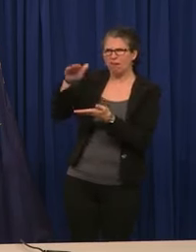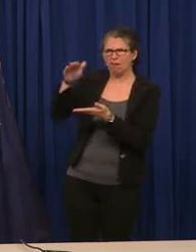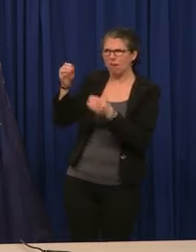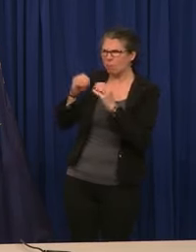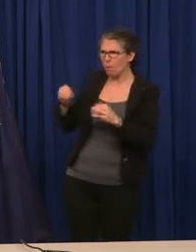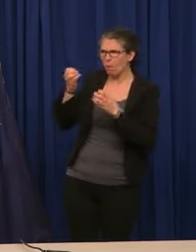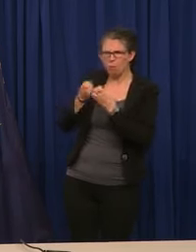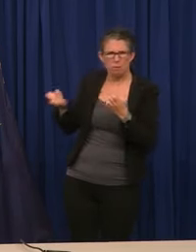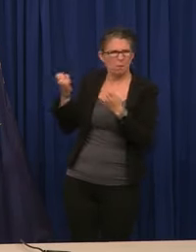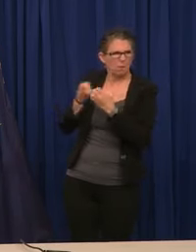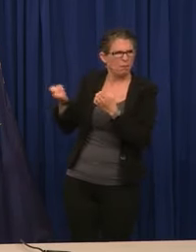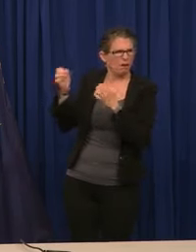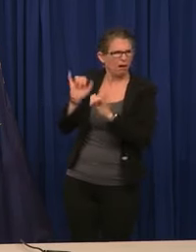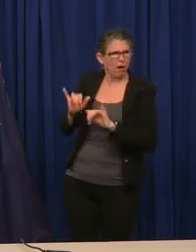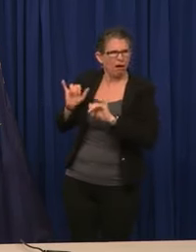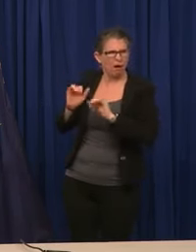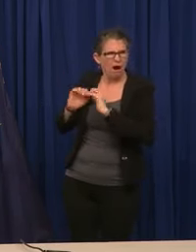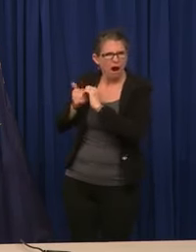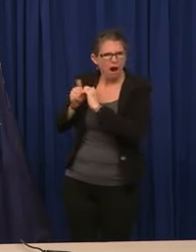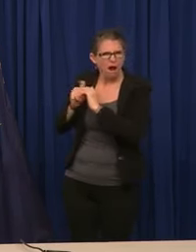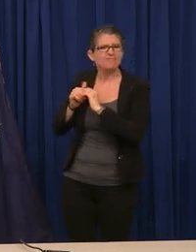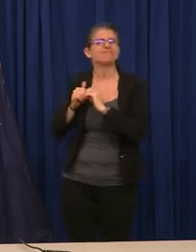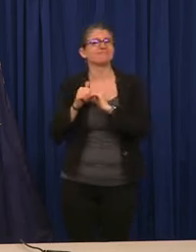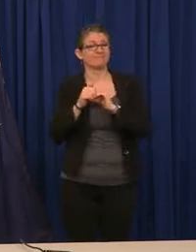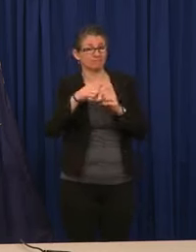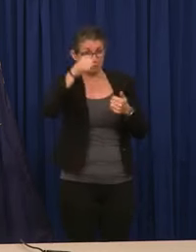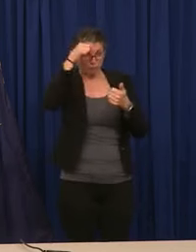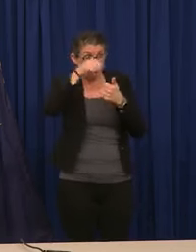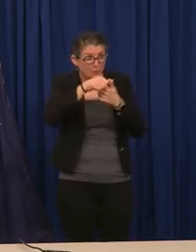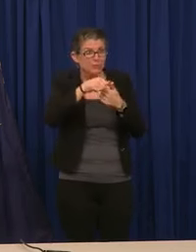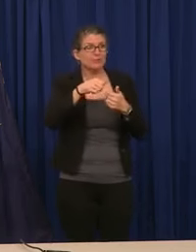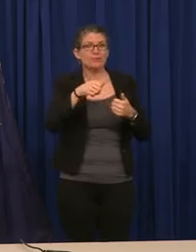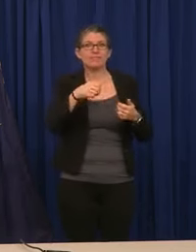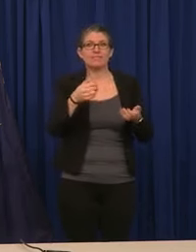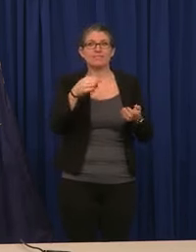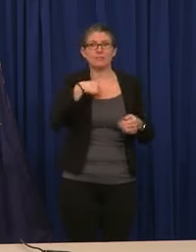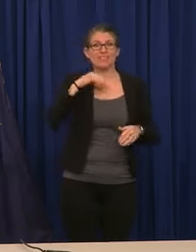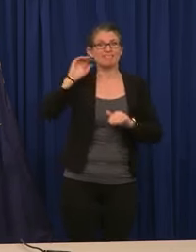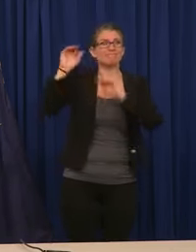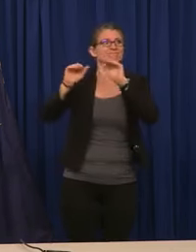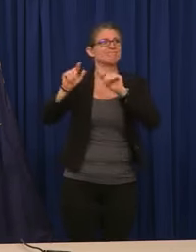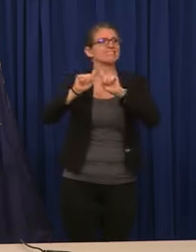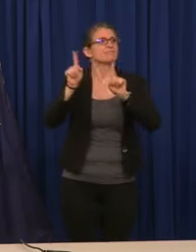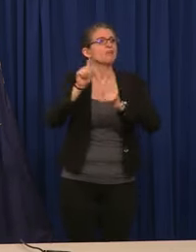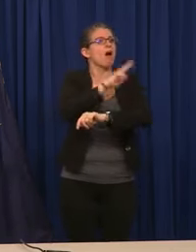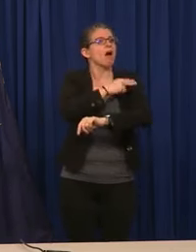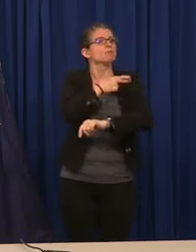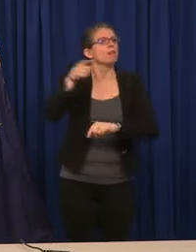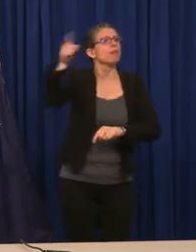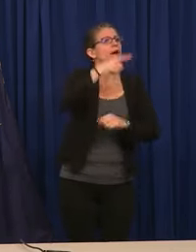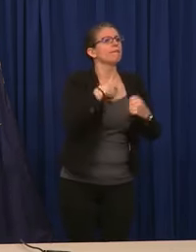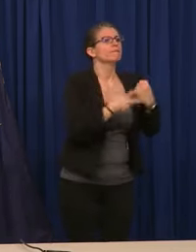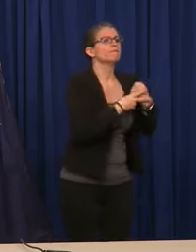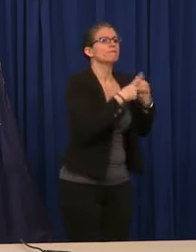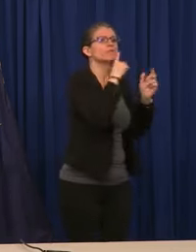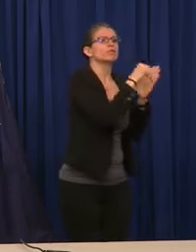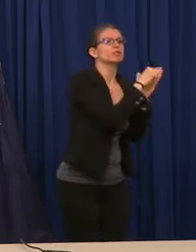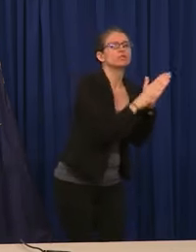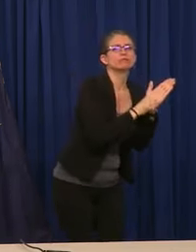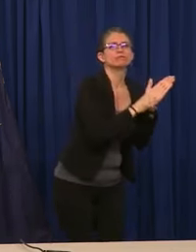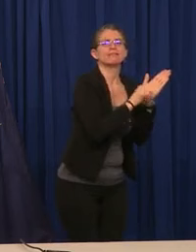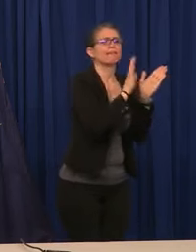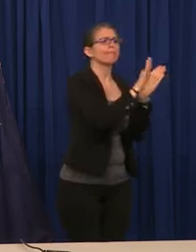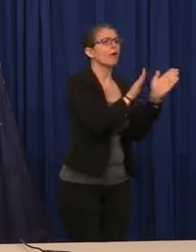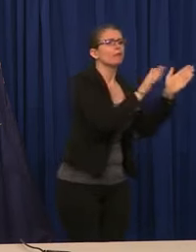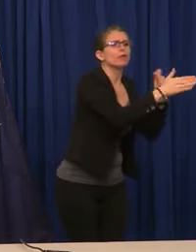hospitals, more and more hospitals, are continuing to report into Maine CDC. I commend and thank the